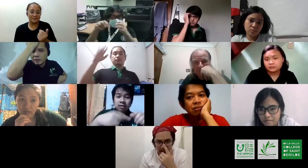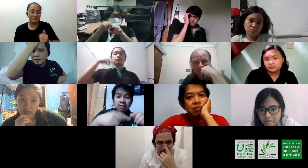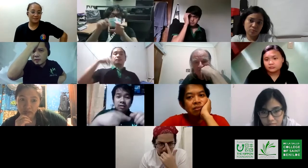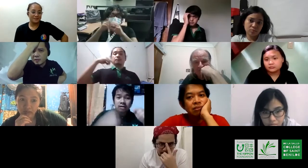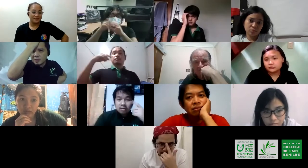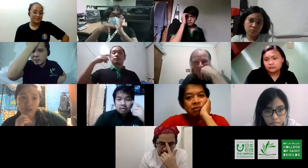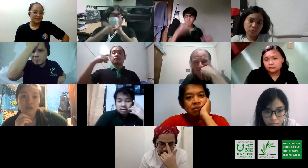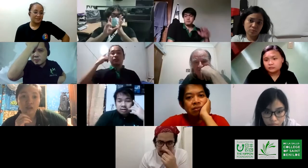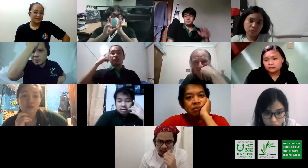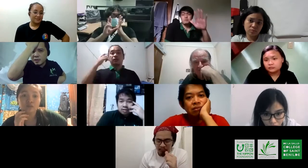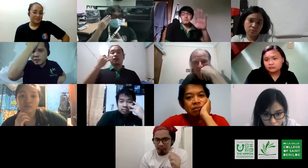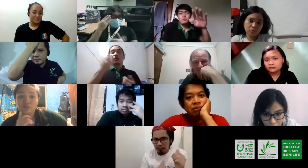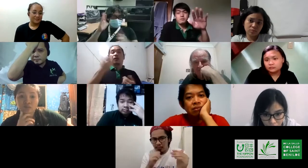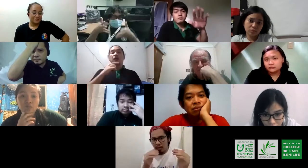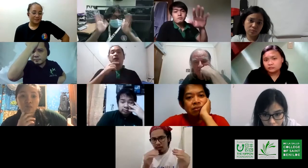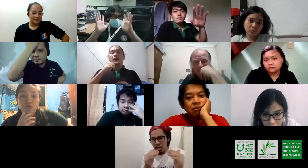This is Peeb speaking. Mm-hmm.